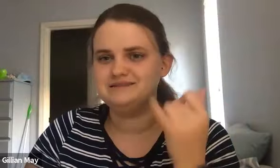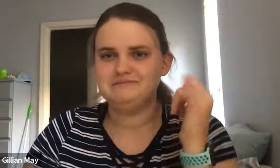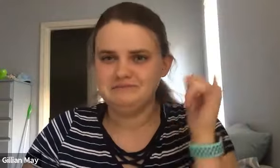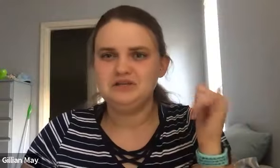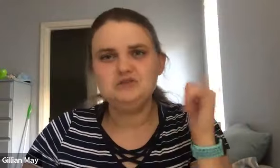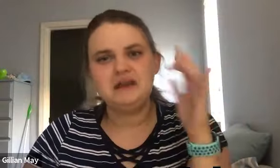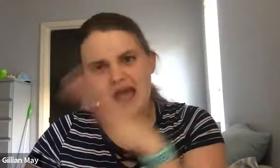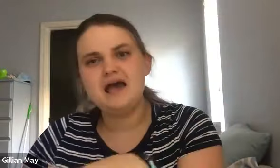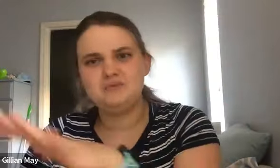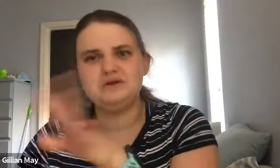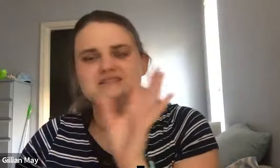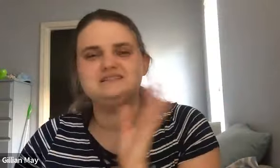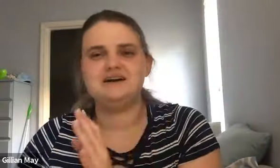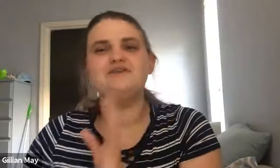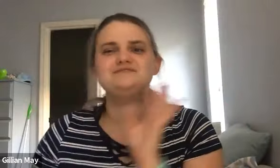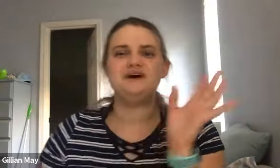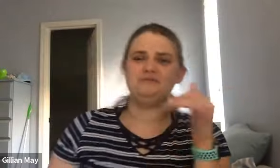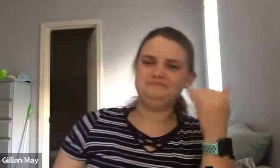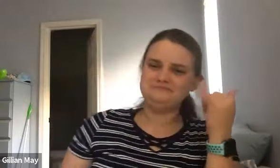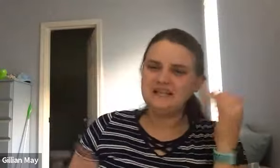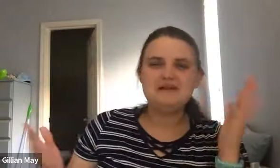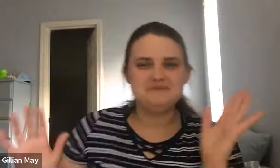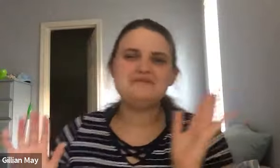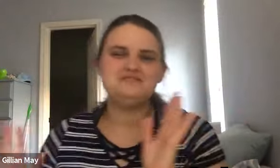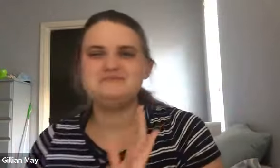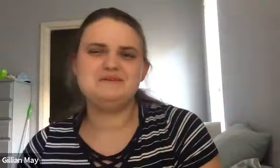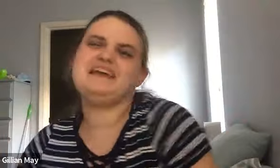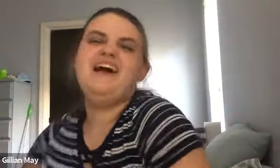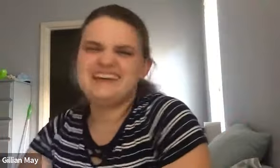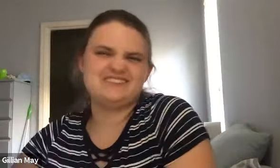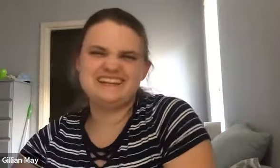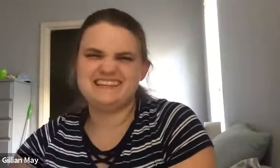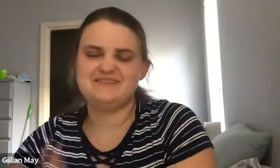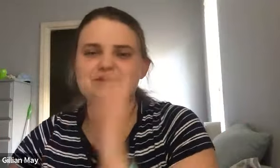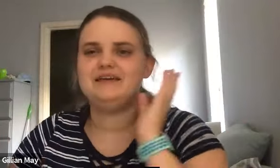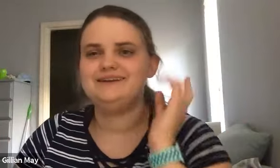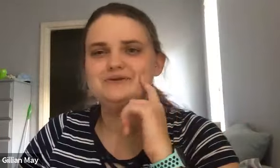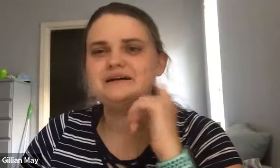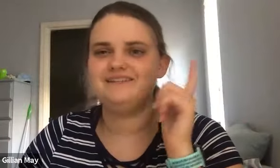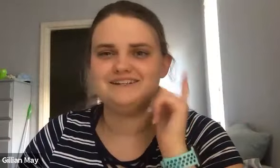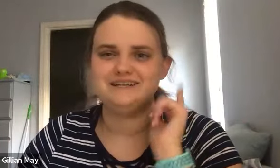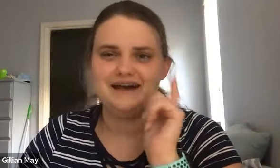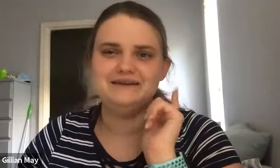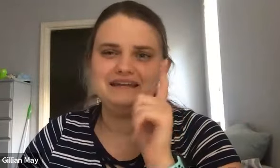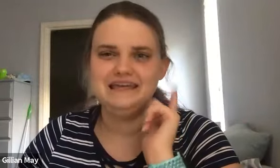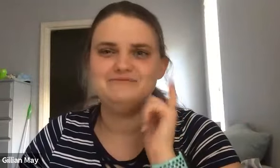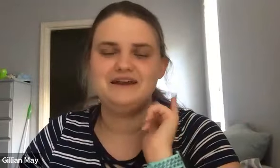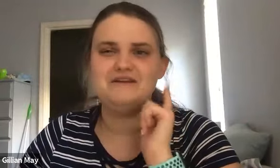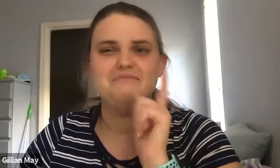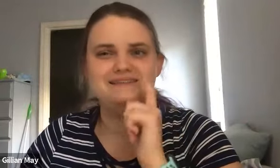it's, you can add words and stuff. So, but that was just me being like, oh, that's crazy. And then being like, you know what, logic kind of hit right there and made